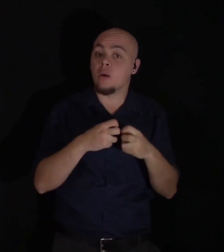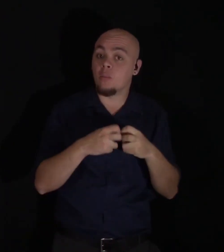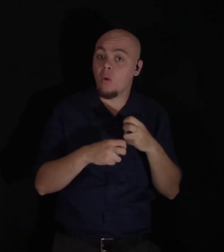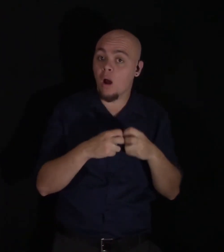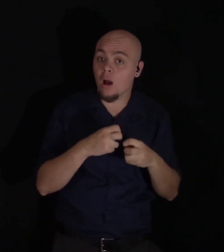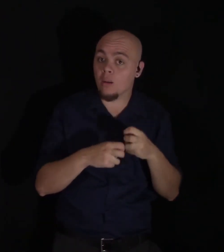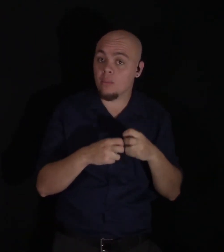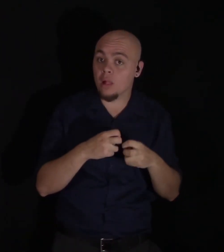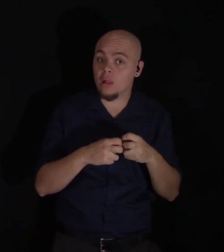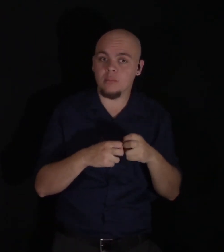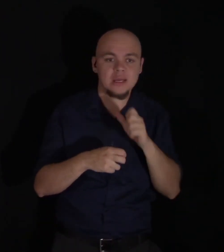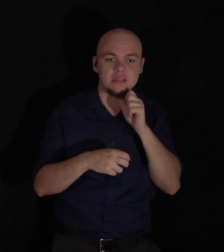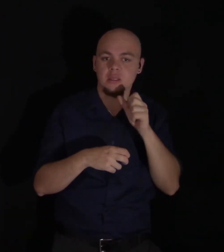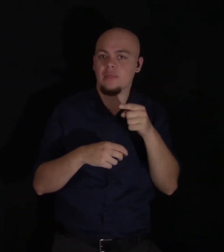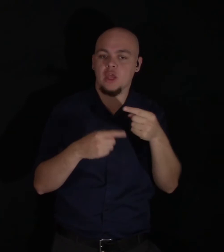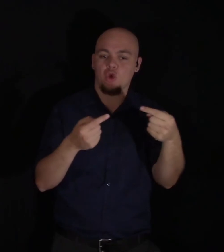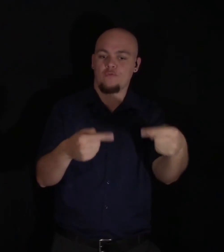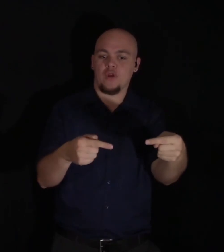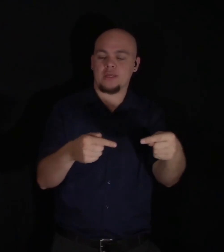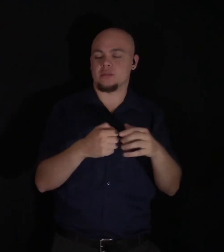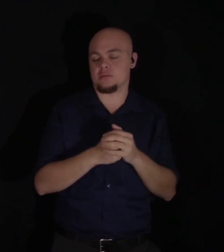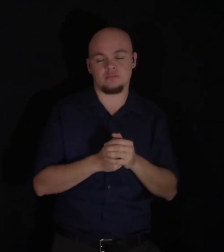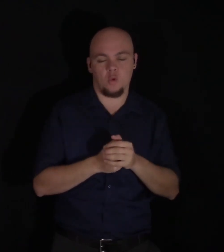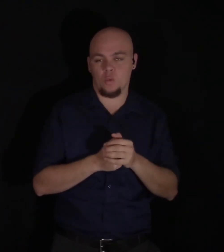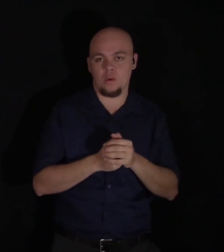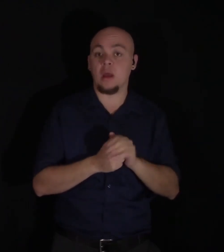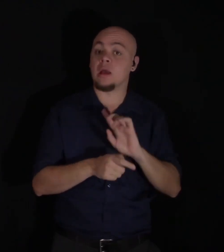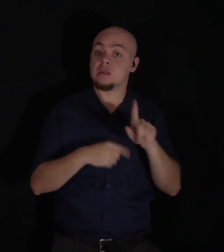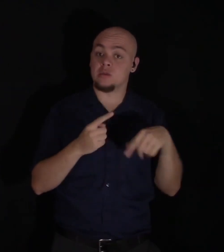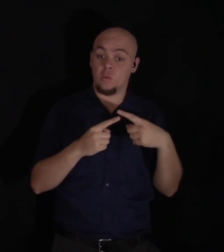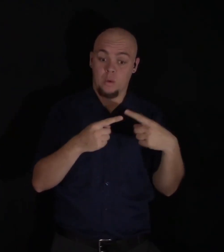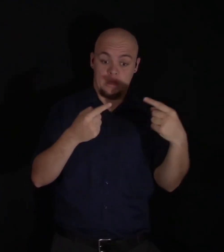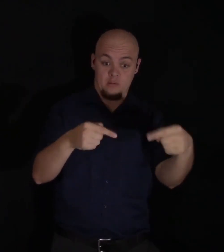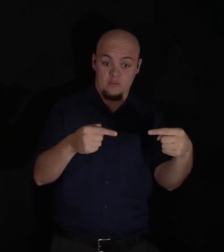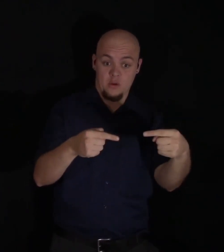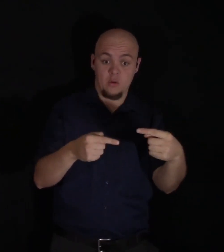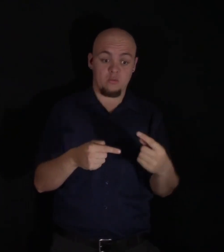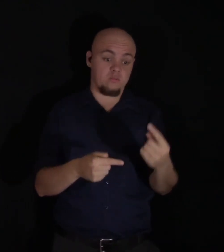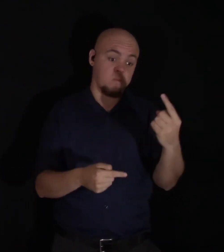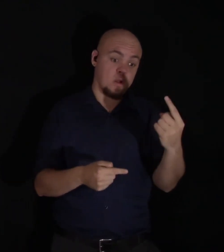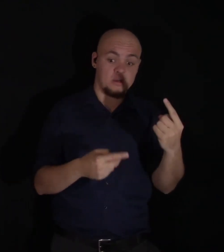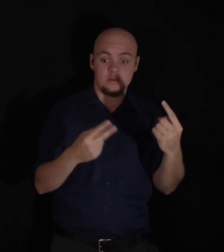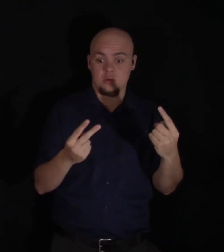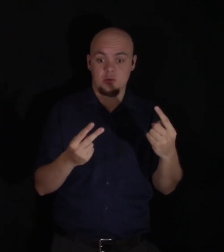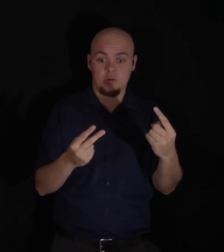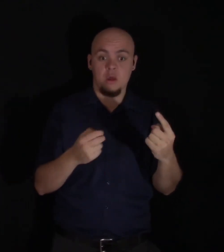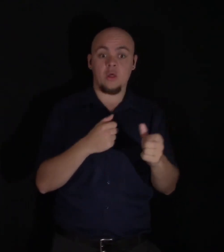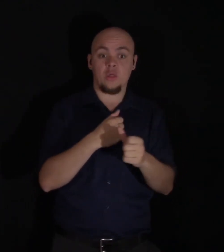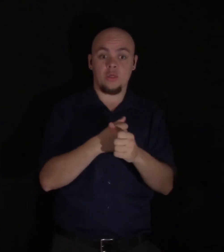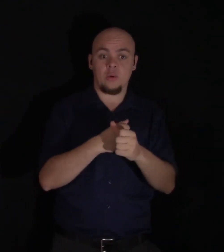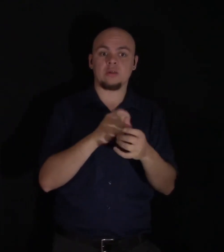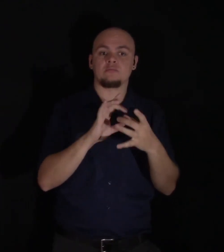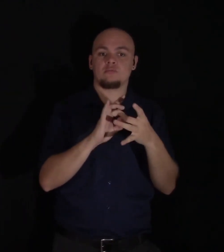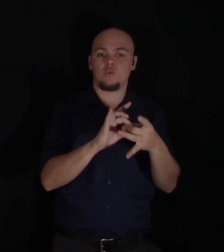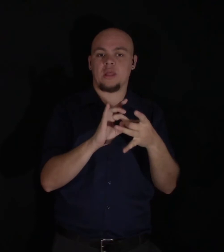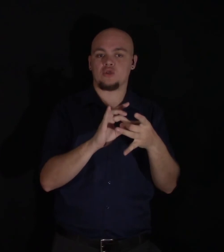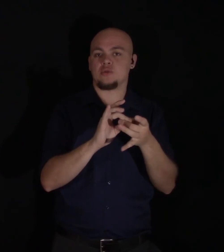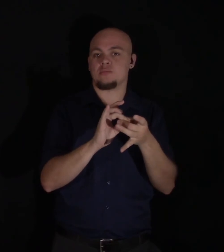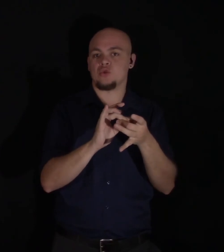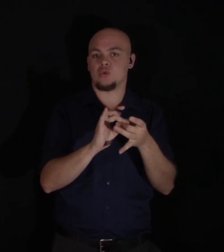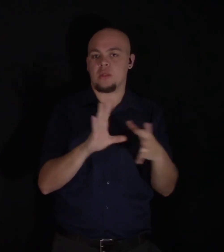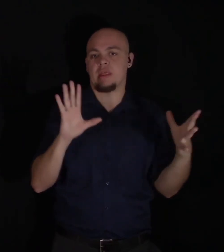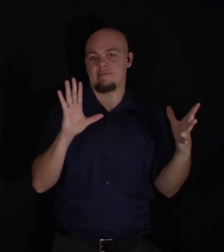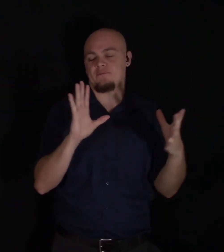isn't that you fight. It's when you do, one or both of you threatens to leave the relationship.